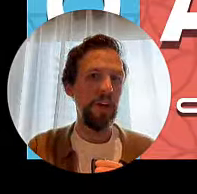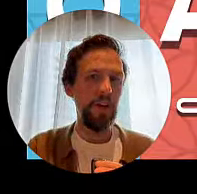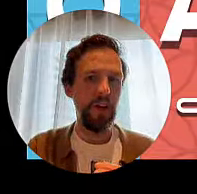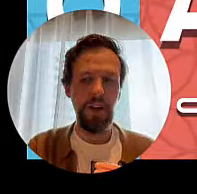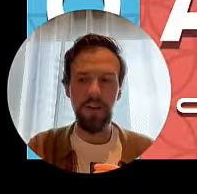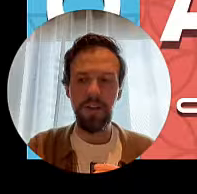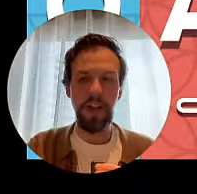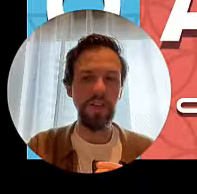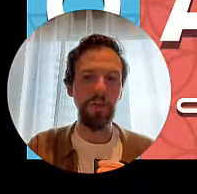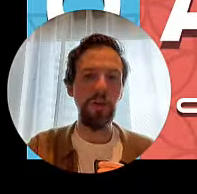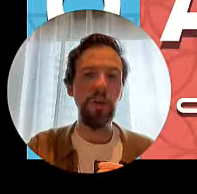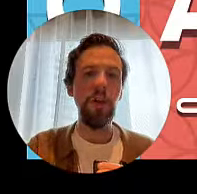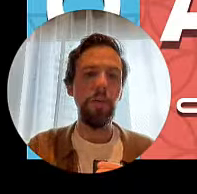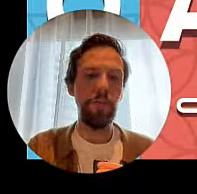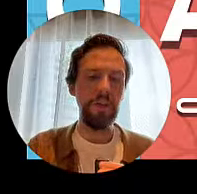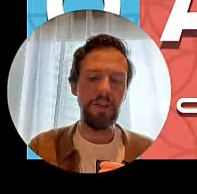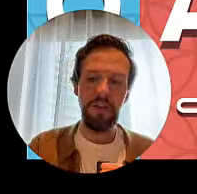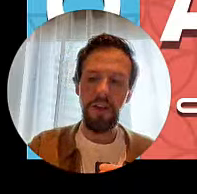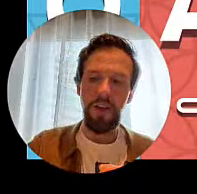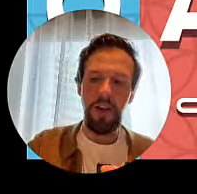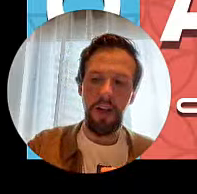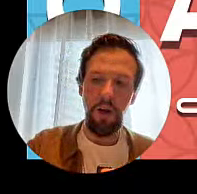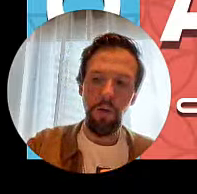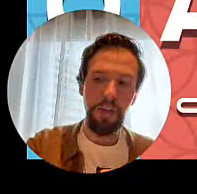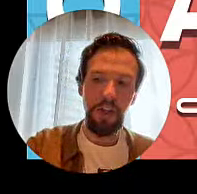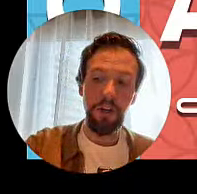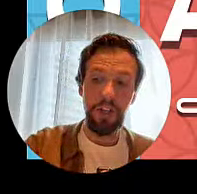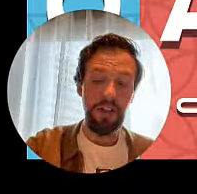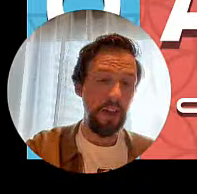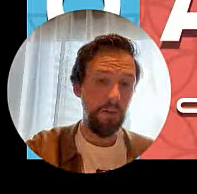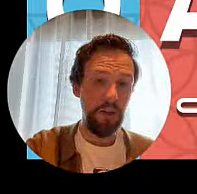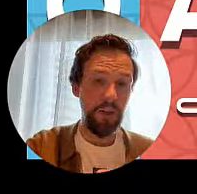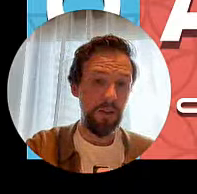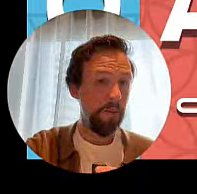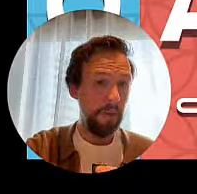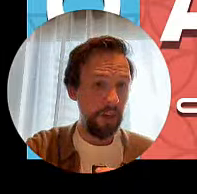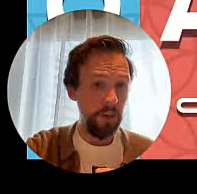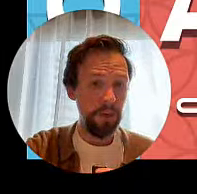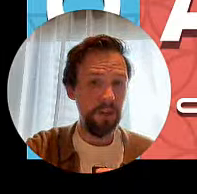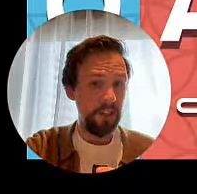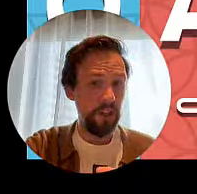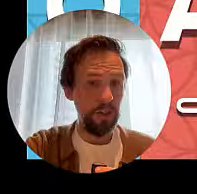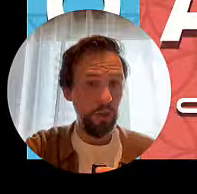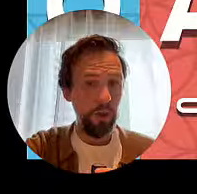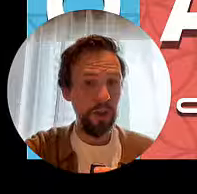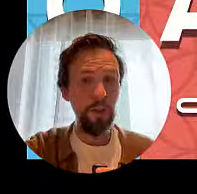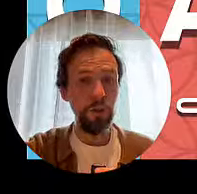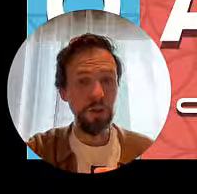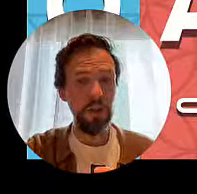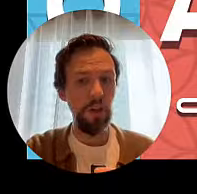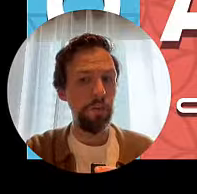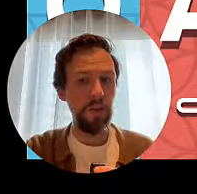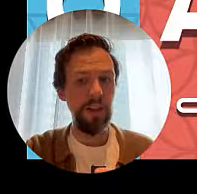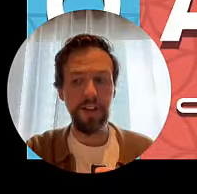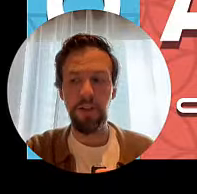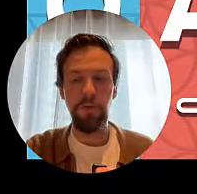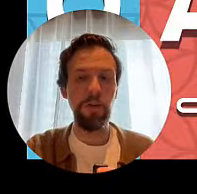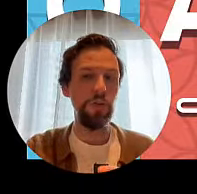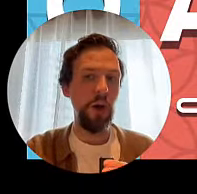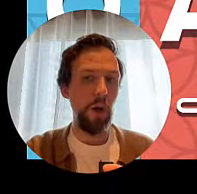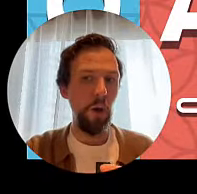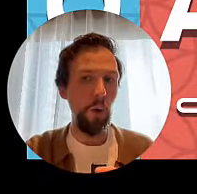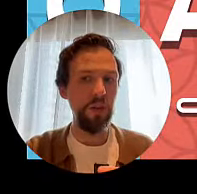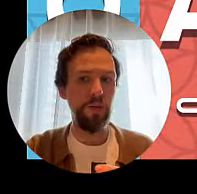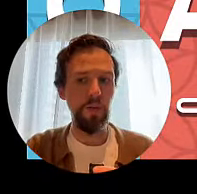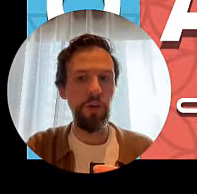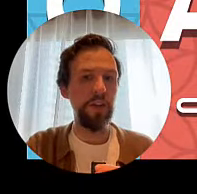somewhat discussable, but over the years I discovered that many users actually enjoyed using the Open Dyslexic font,